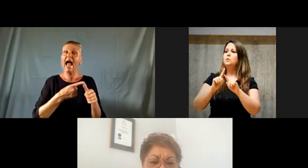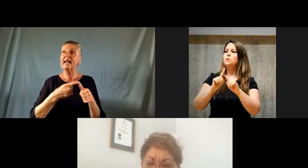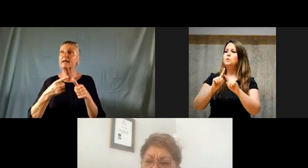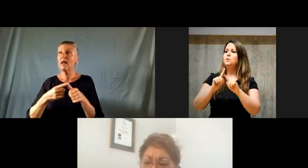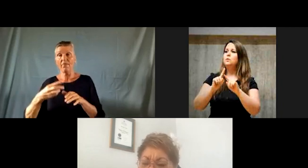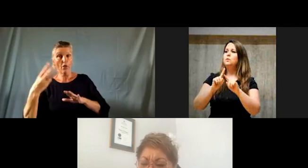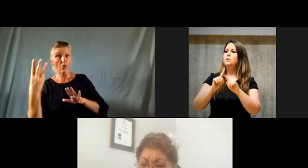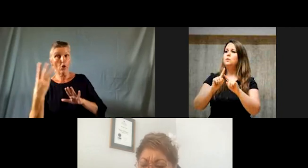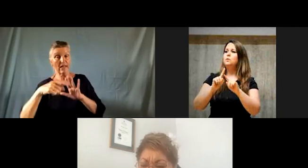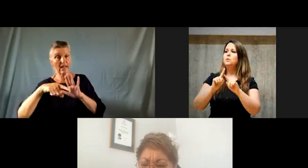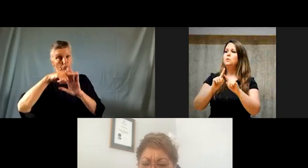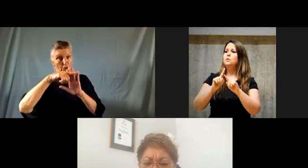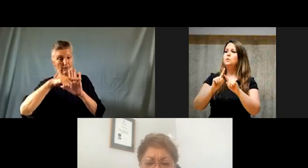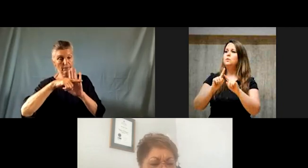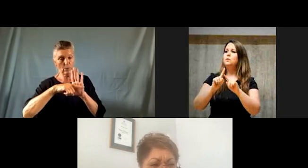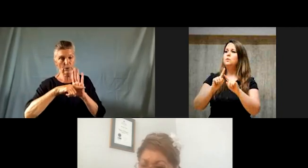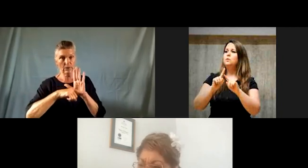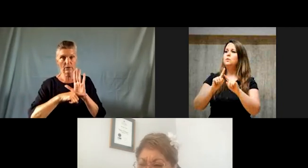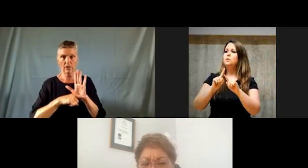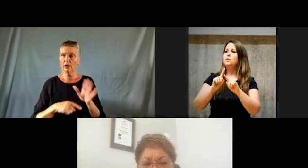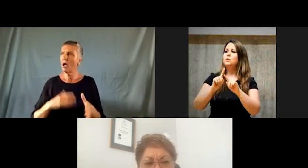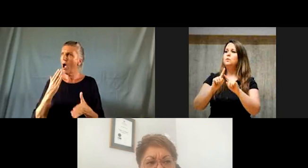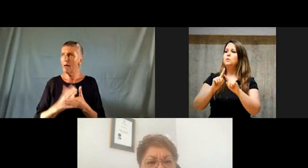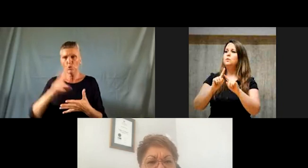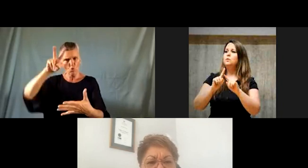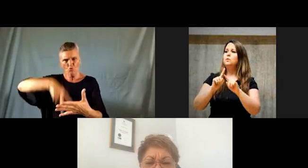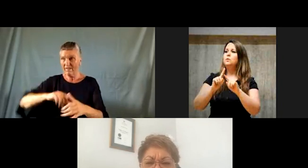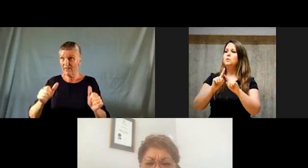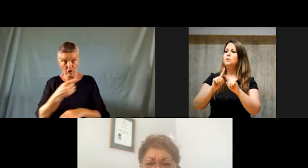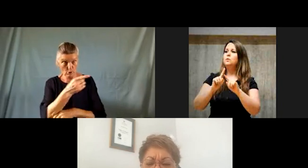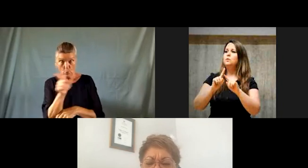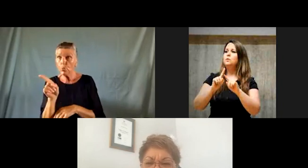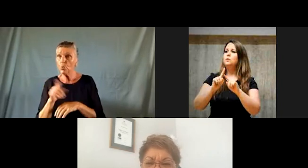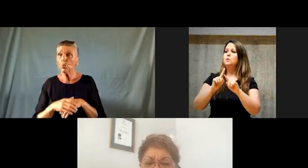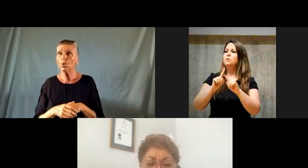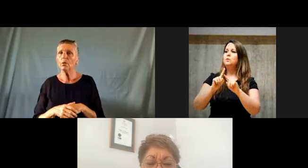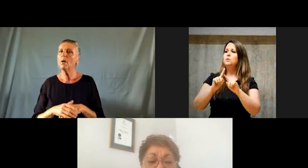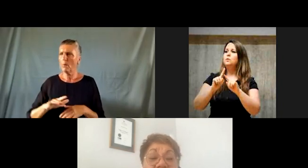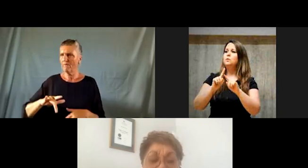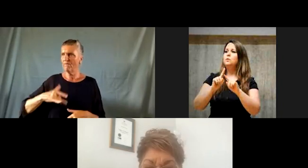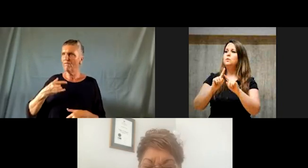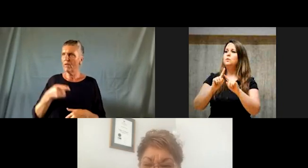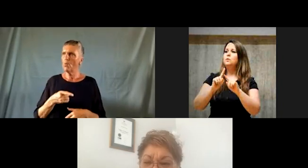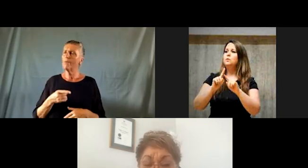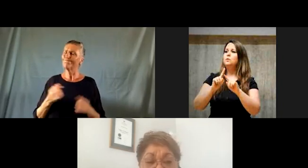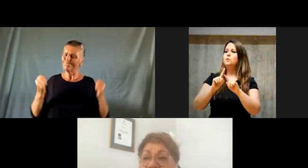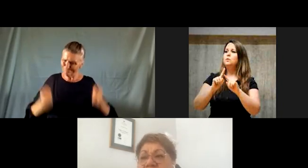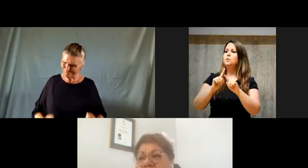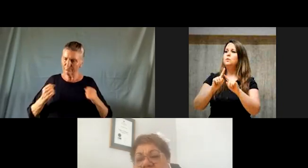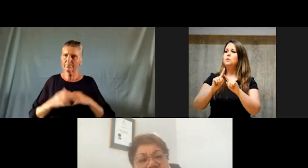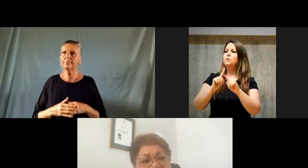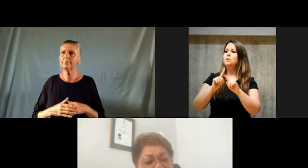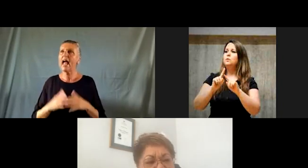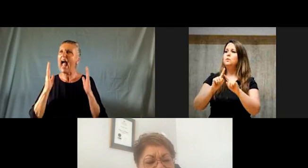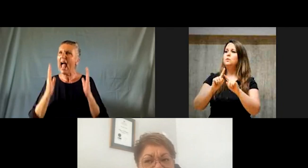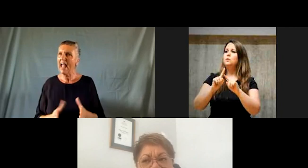that we talk about, and I'm sure, Anya, you've all read them, we feel, we're adamant, have to be in